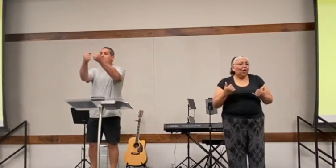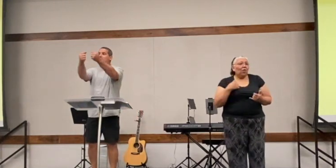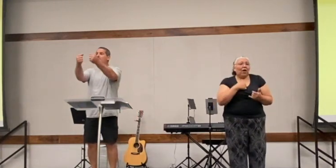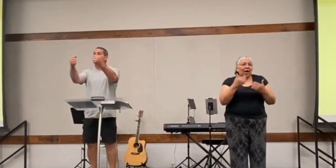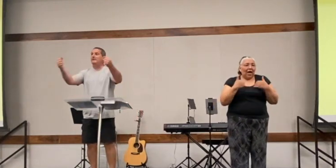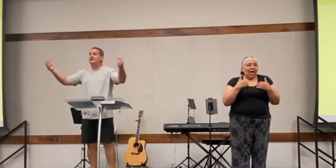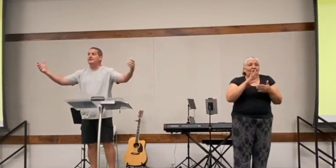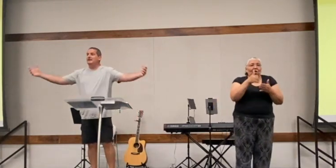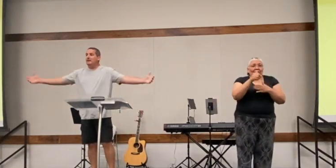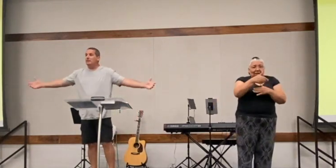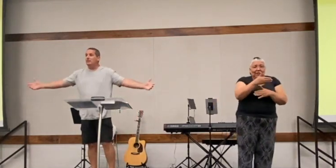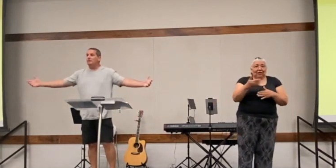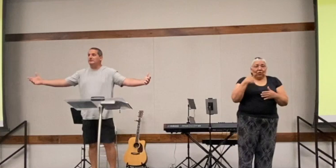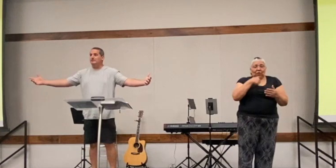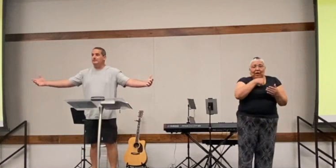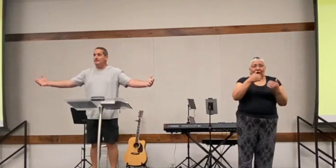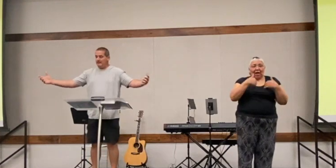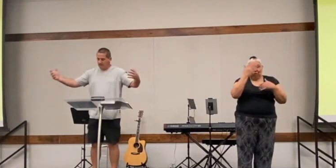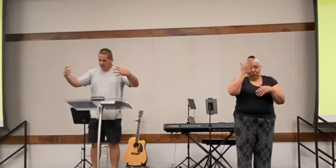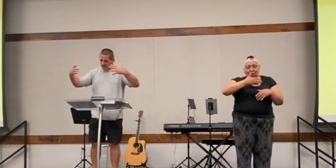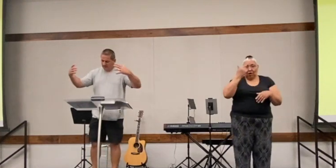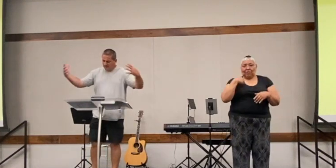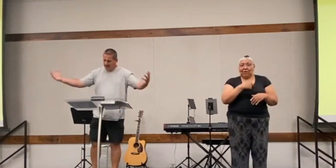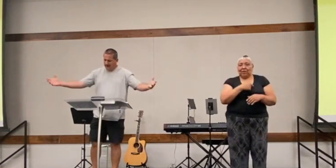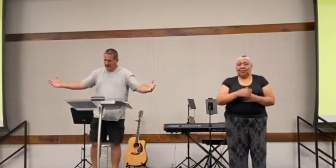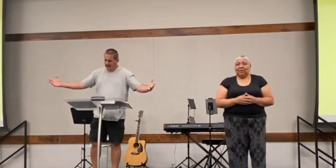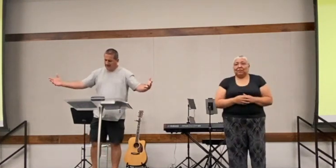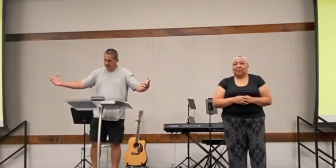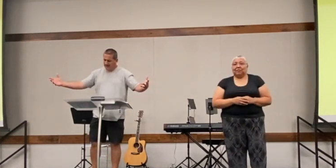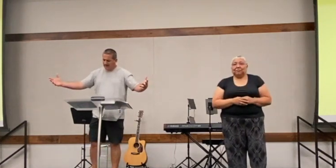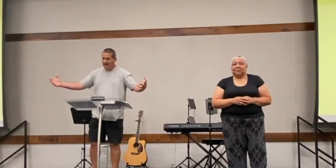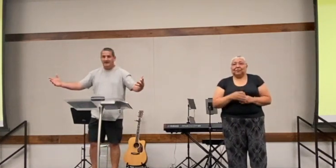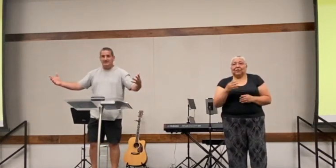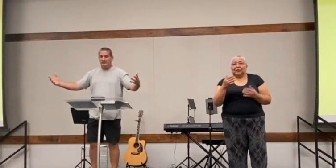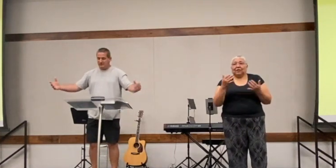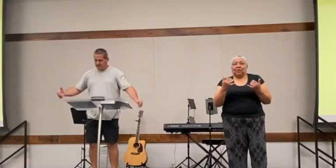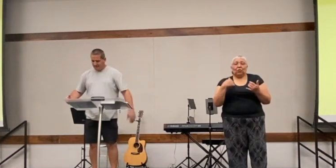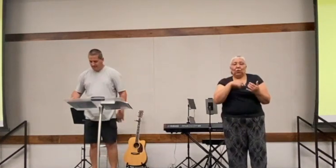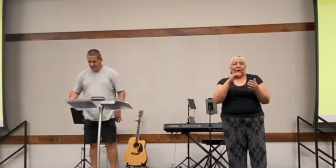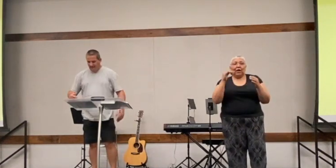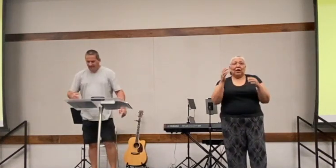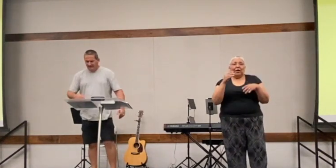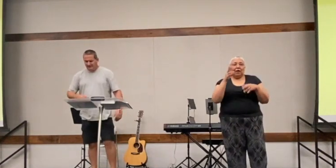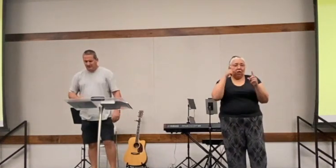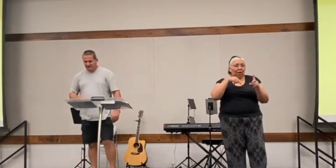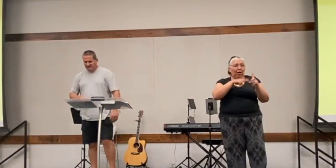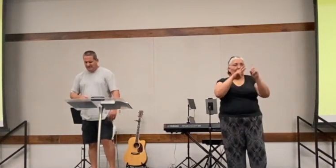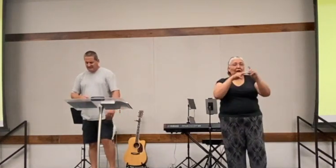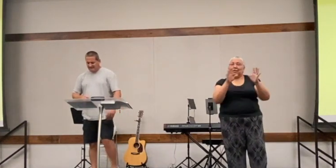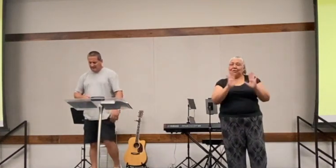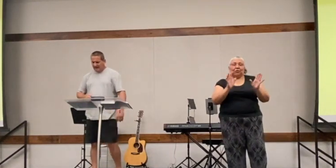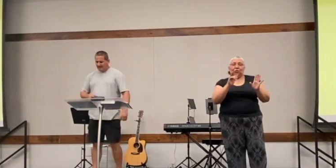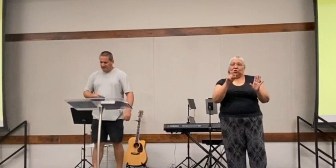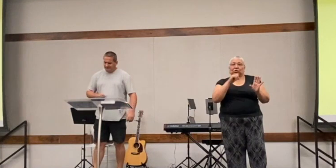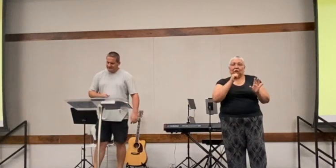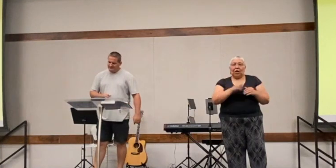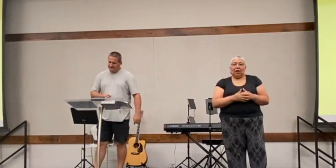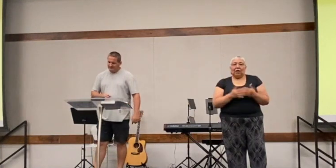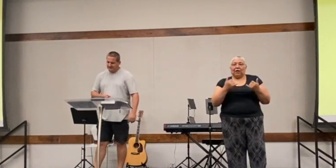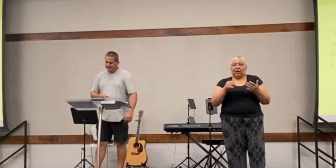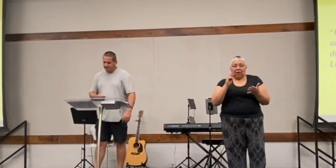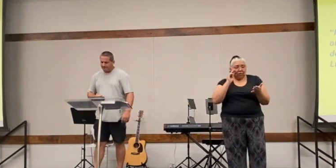things that we put in front of us that we worship, that we idolize, and we should. Listen to what Jesus says about it in